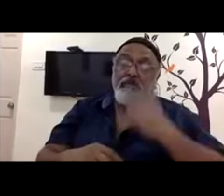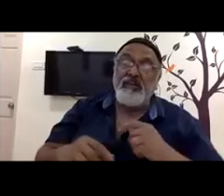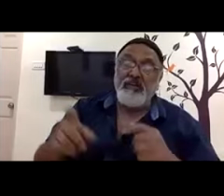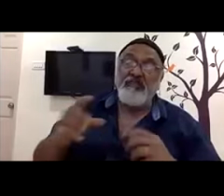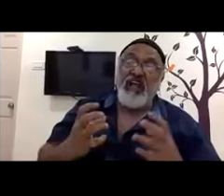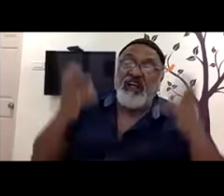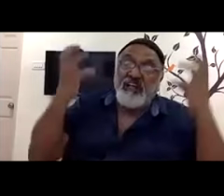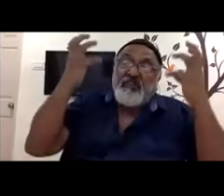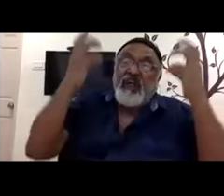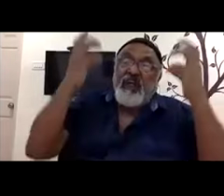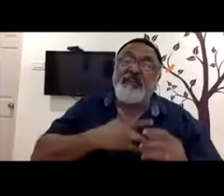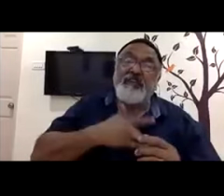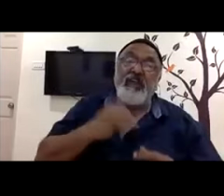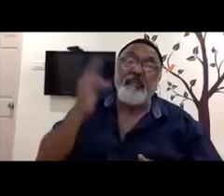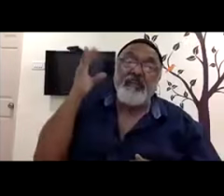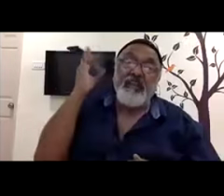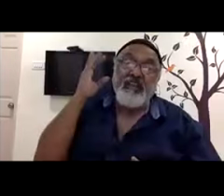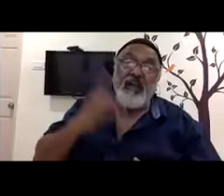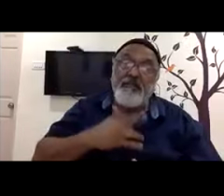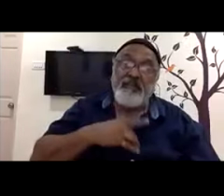that's what I have seen in my